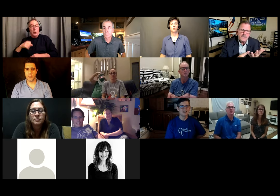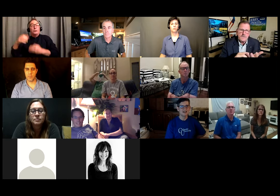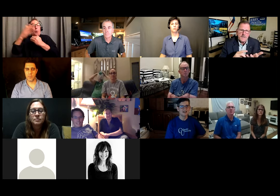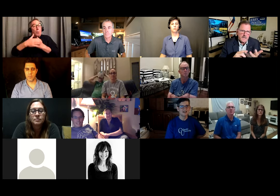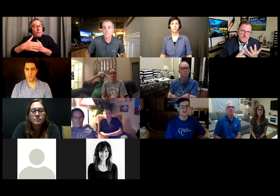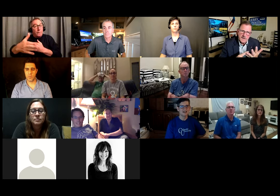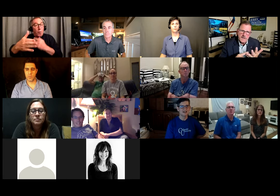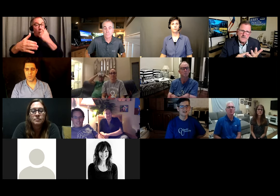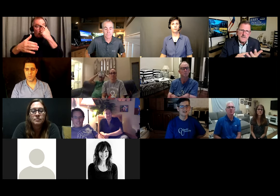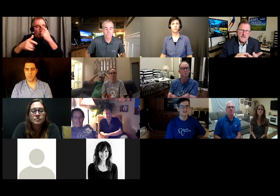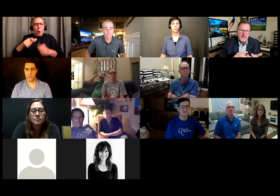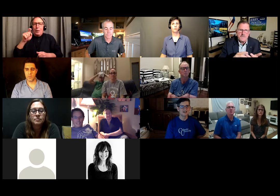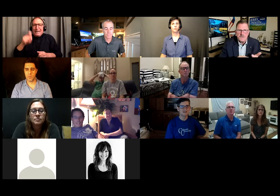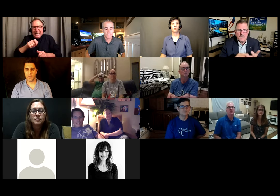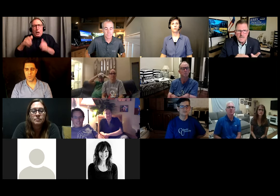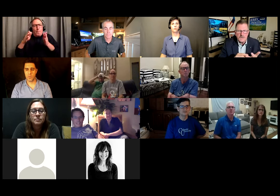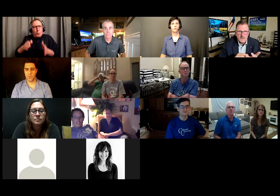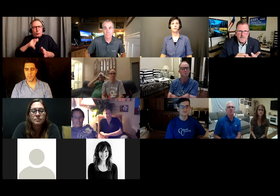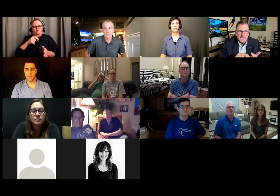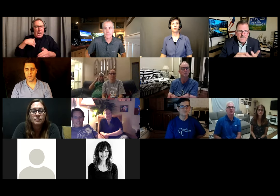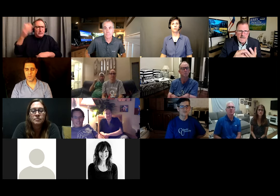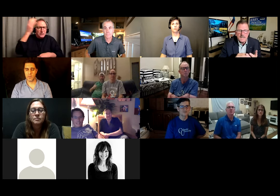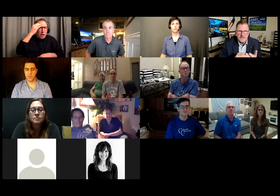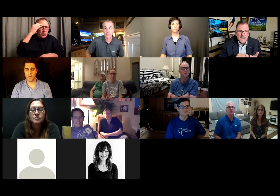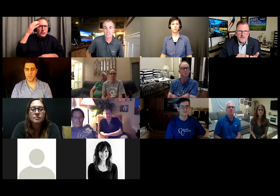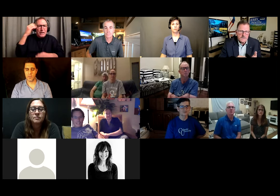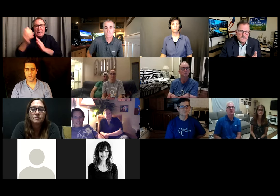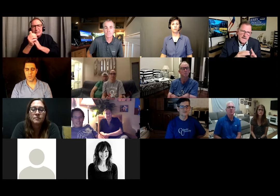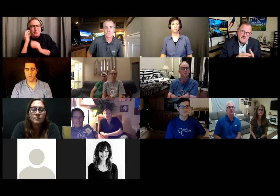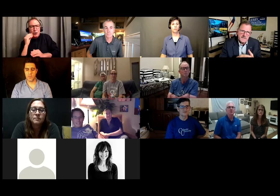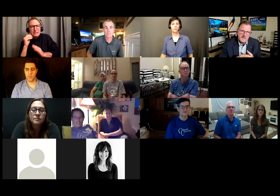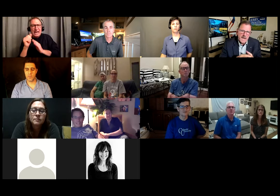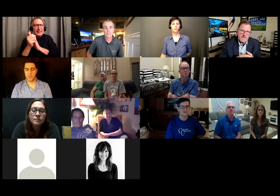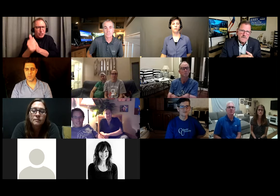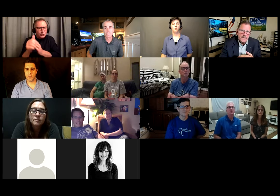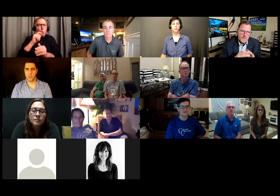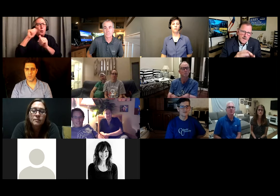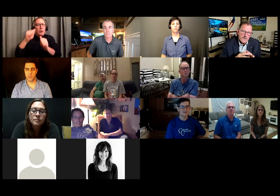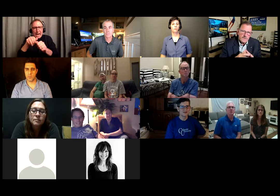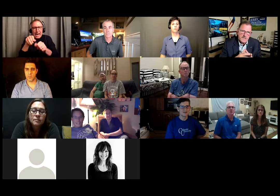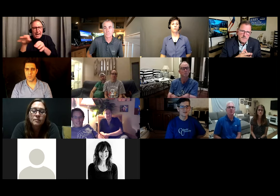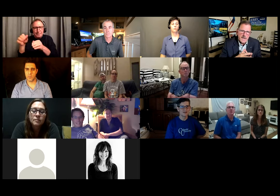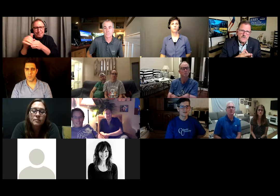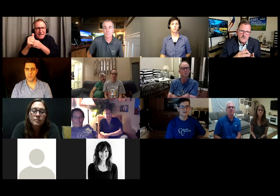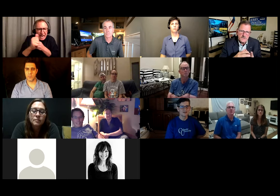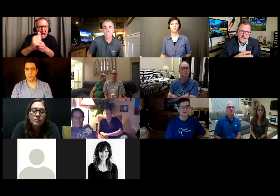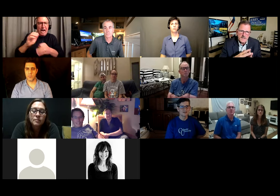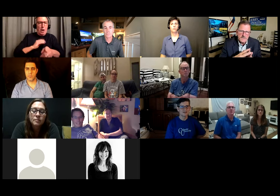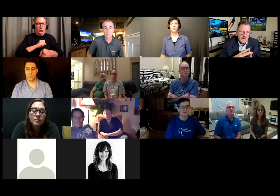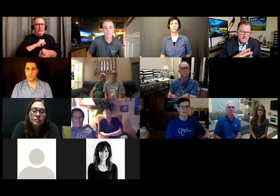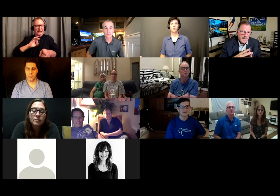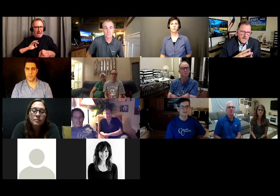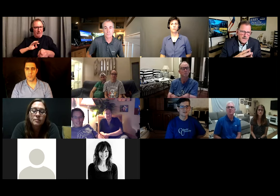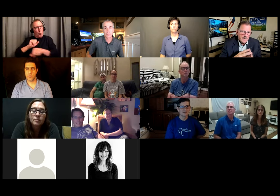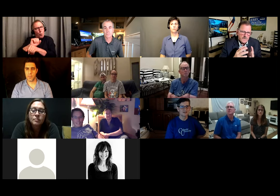knowledge and experience and especially leadership to guide this council and guide city staff, working with our city manager and his executive